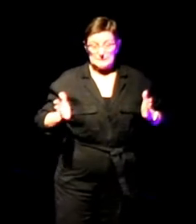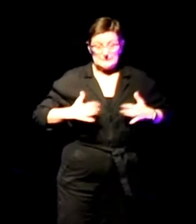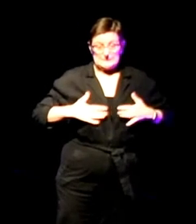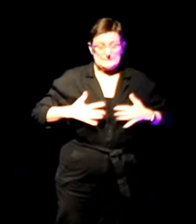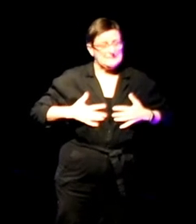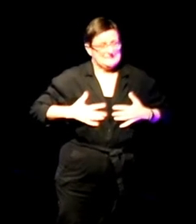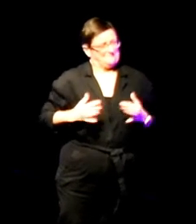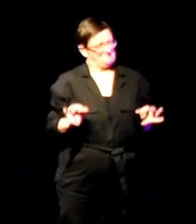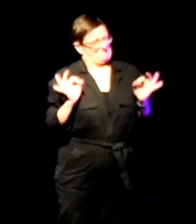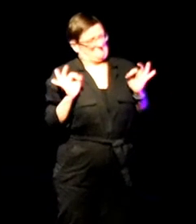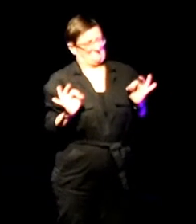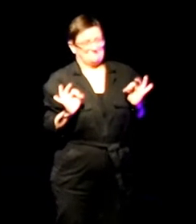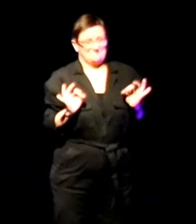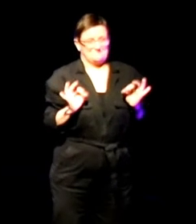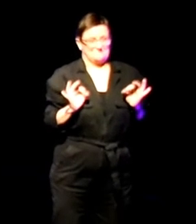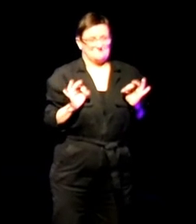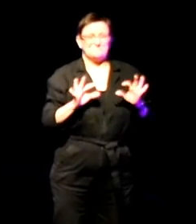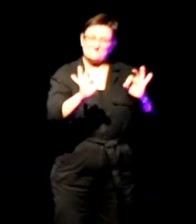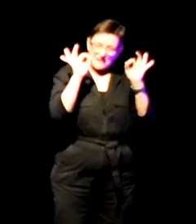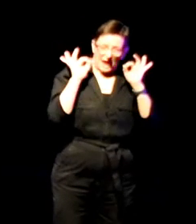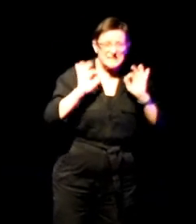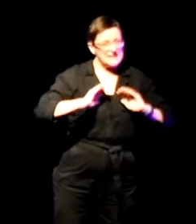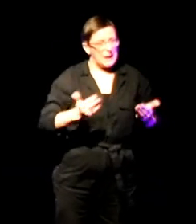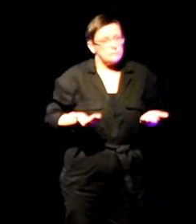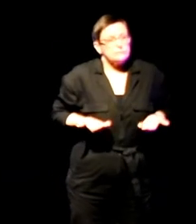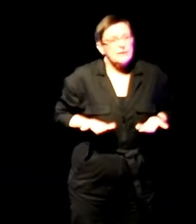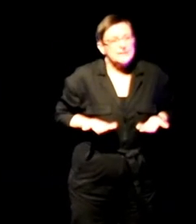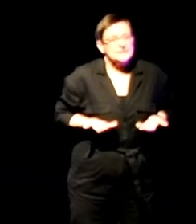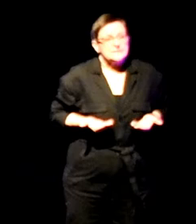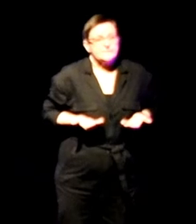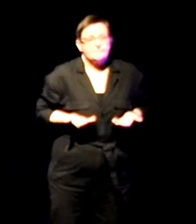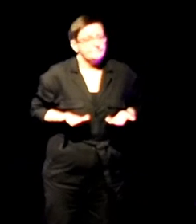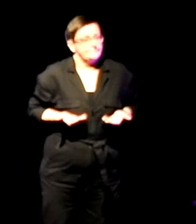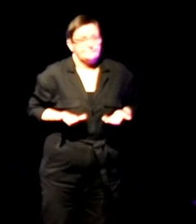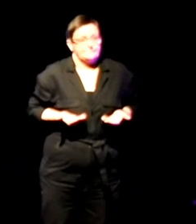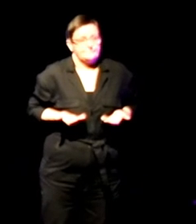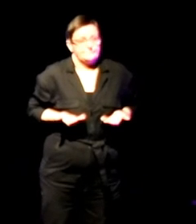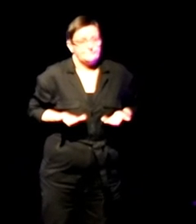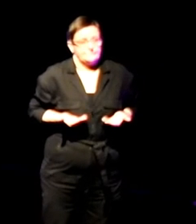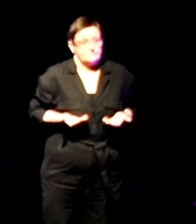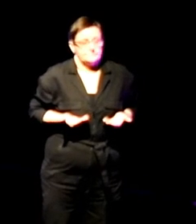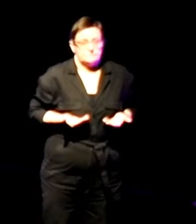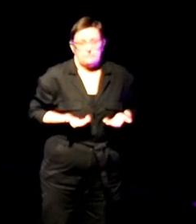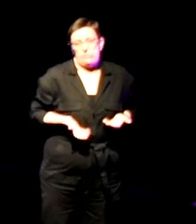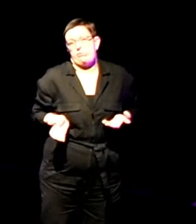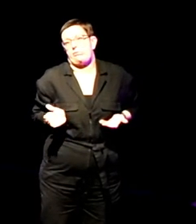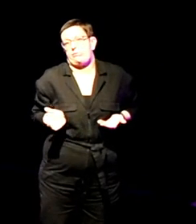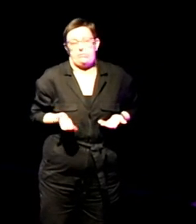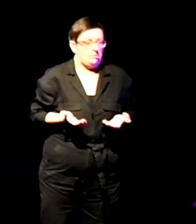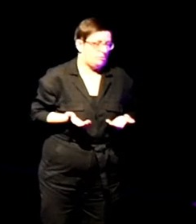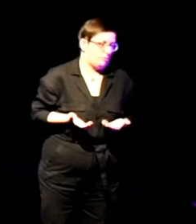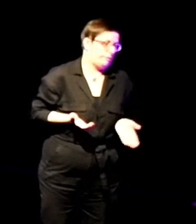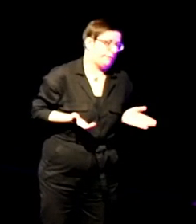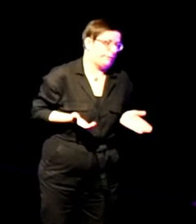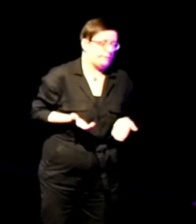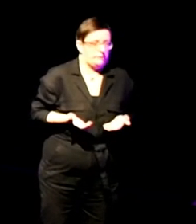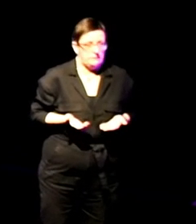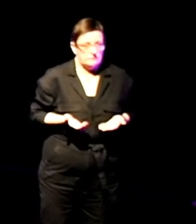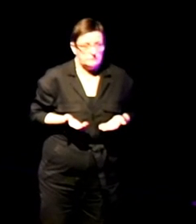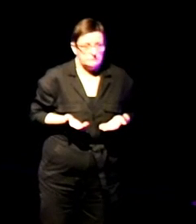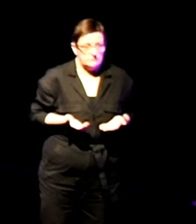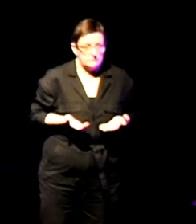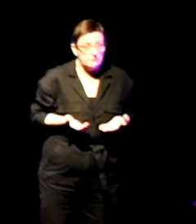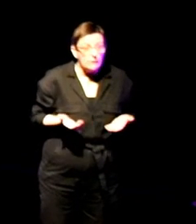Mine have never been the platonic ideal of breasts, turned awry and dappled like a cow's